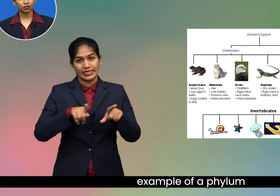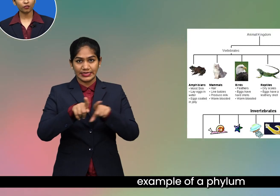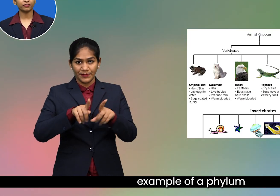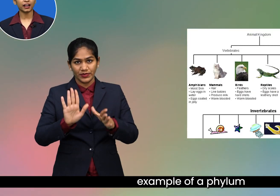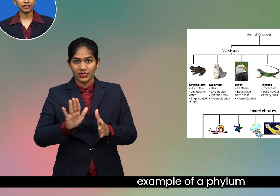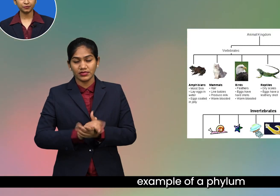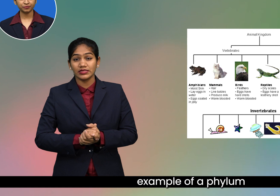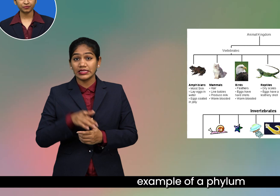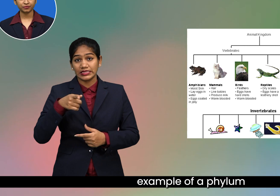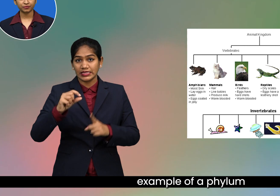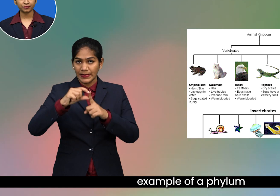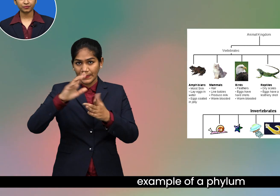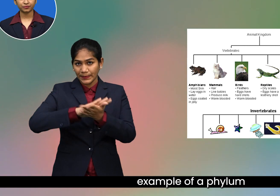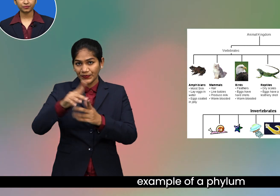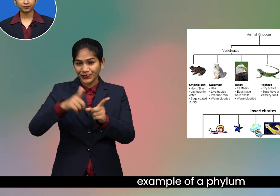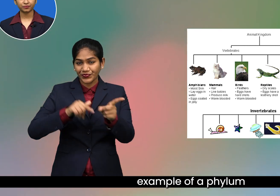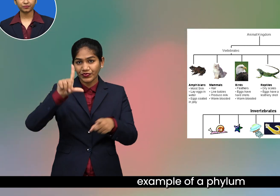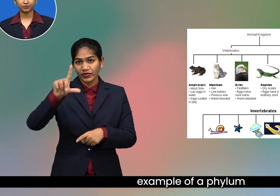Example of a phylum